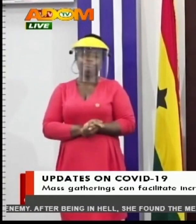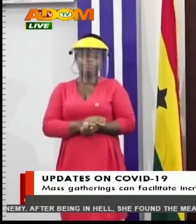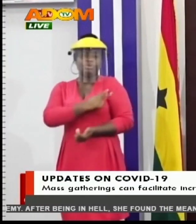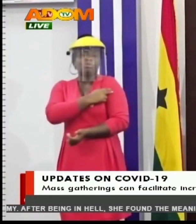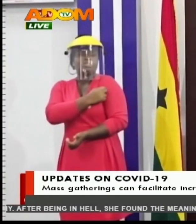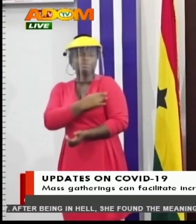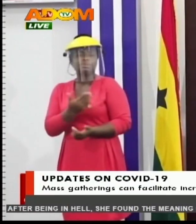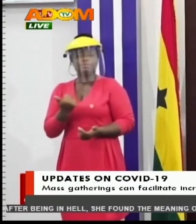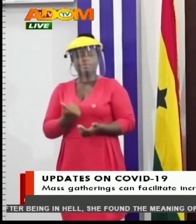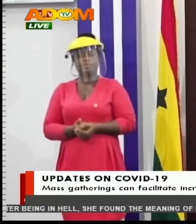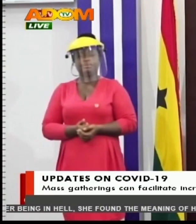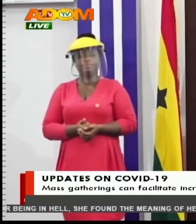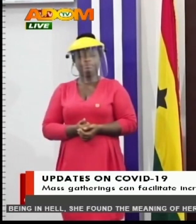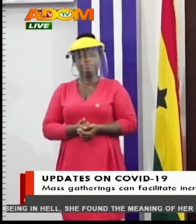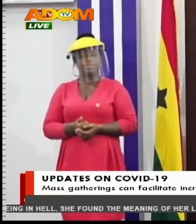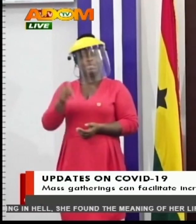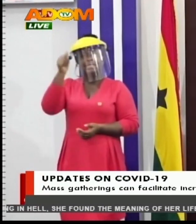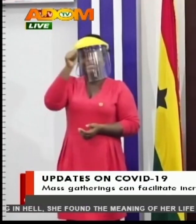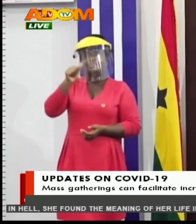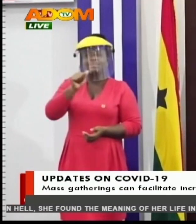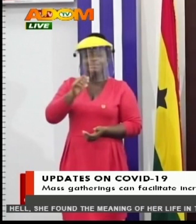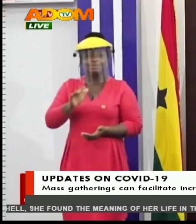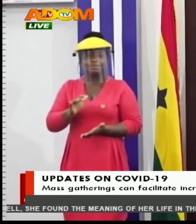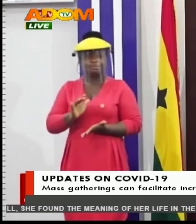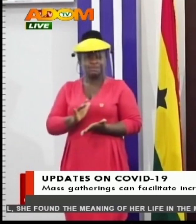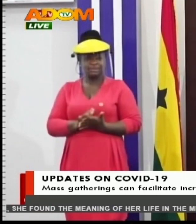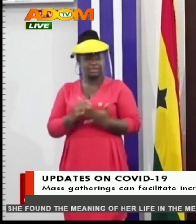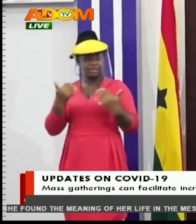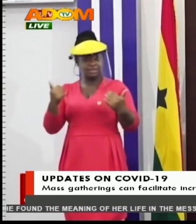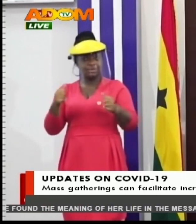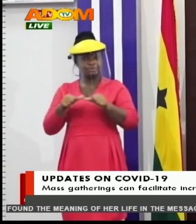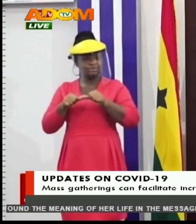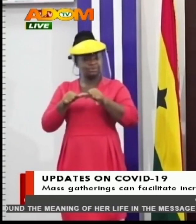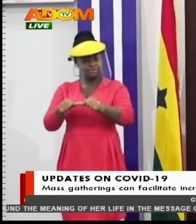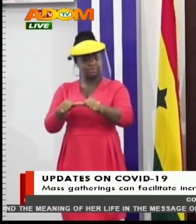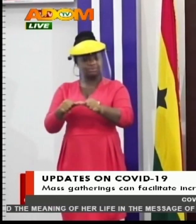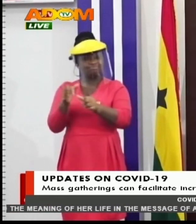to Obuasi, and also another team was dispatched to Tema